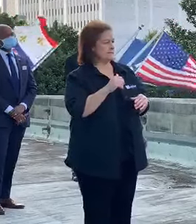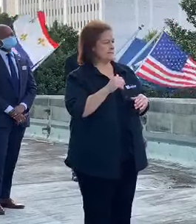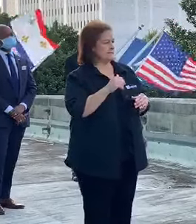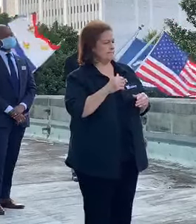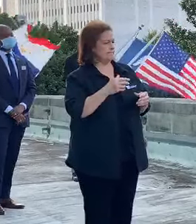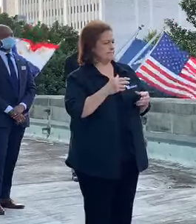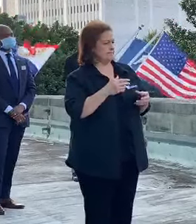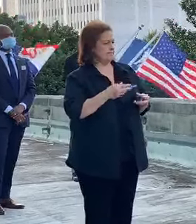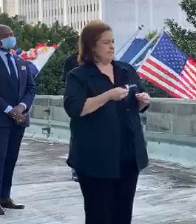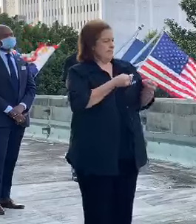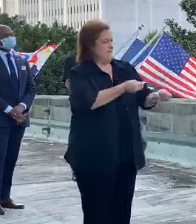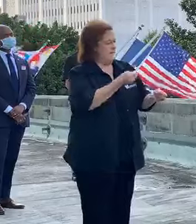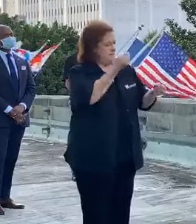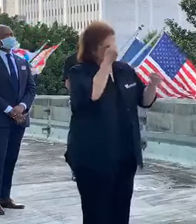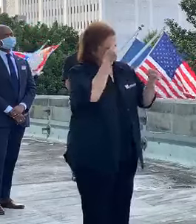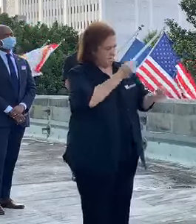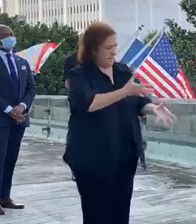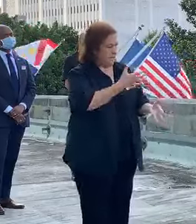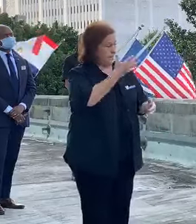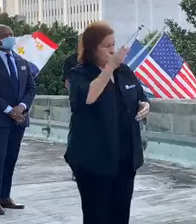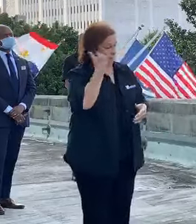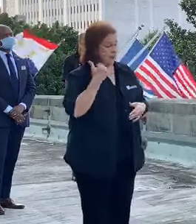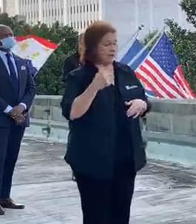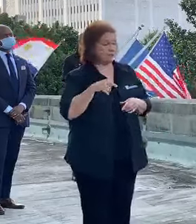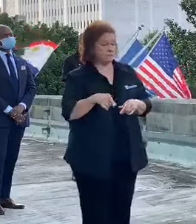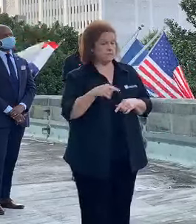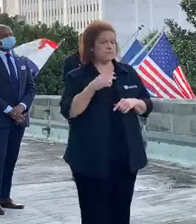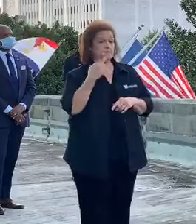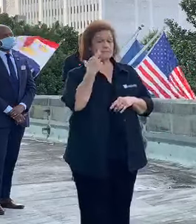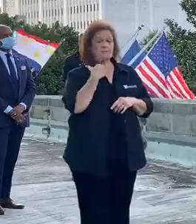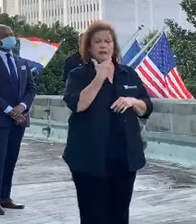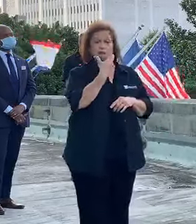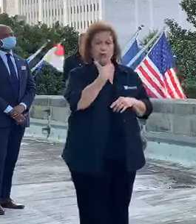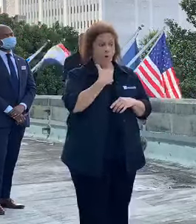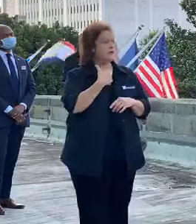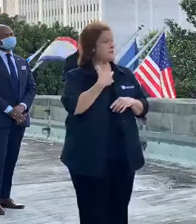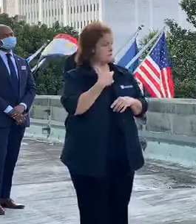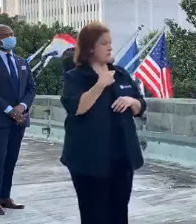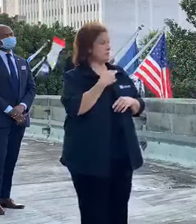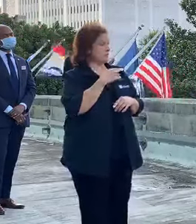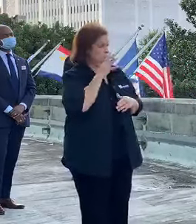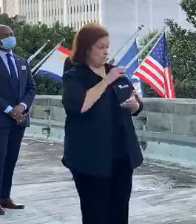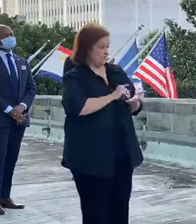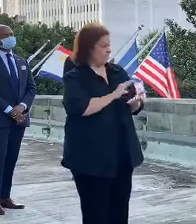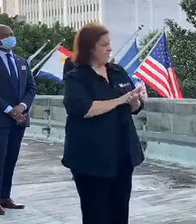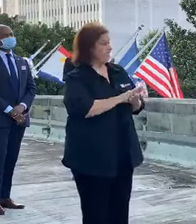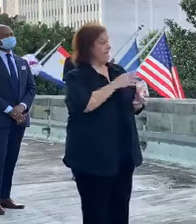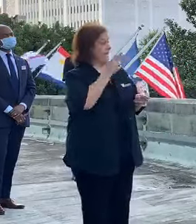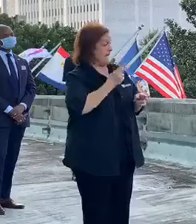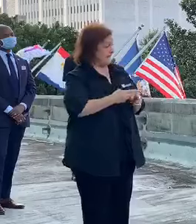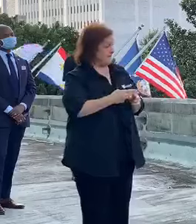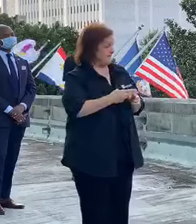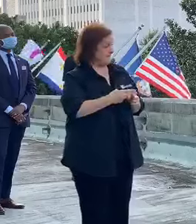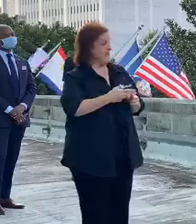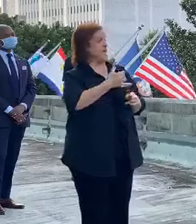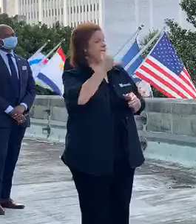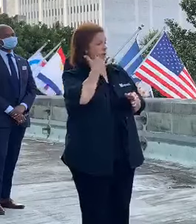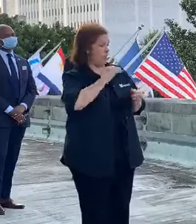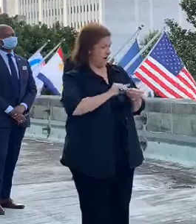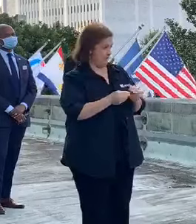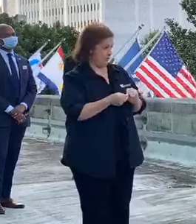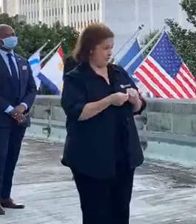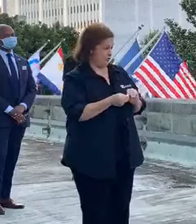It's a reservation. Restaurants been taking reservations I don't know how long. That's what it is. A name and a phone